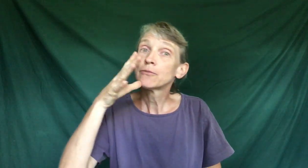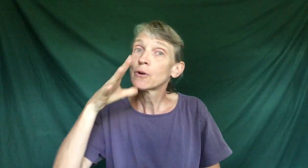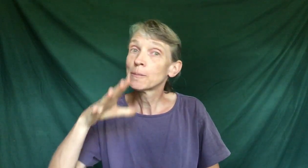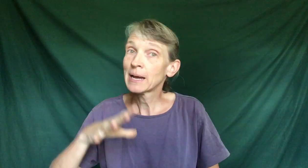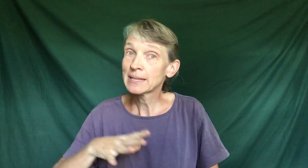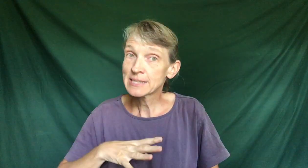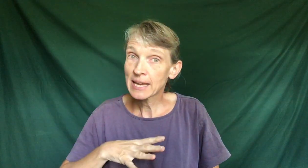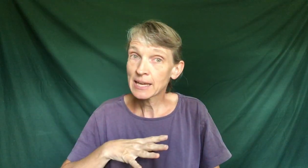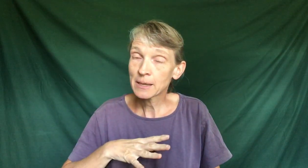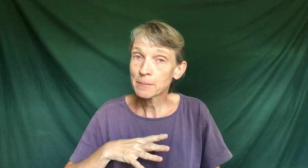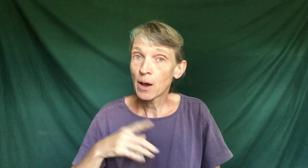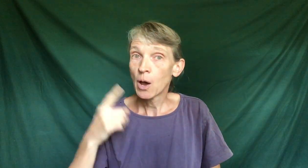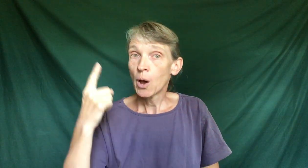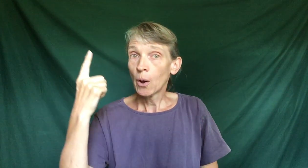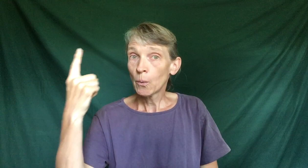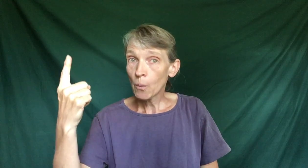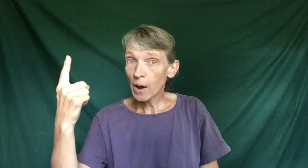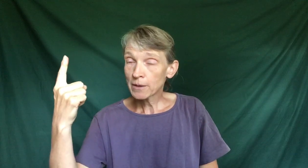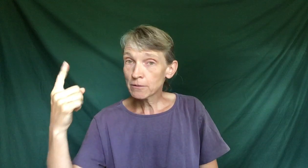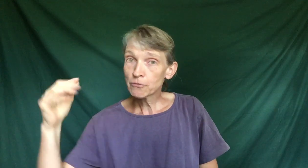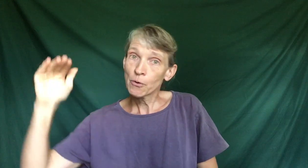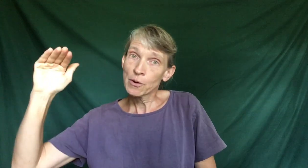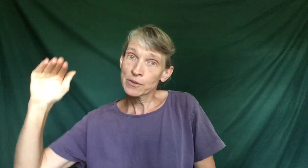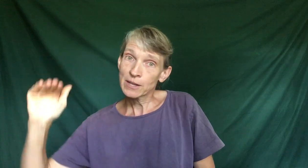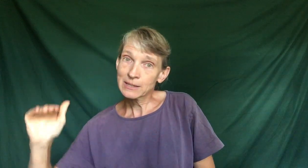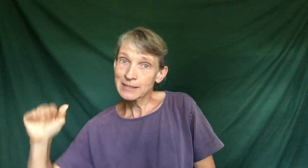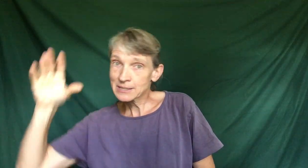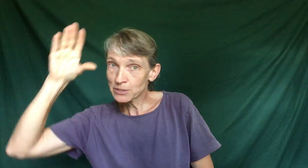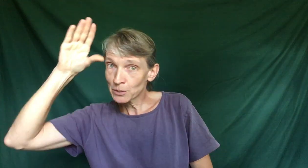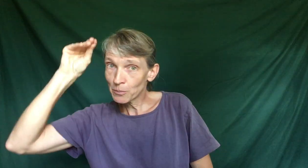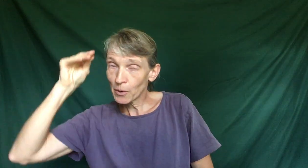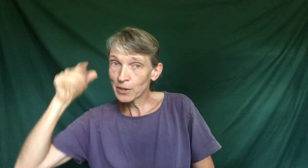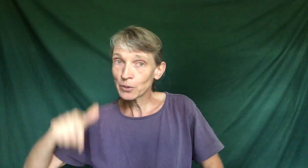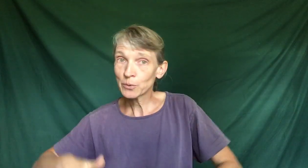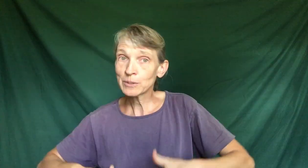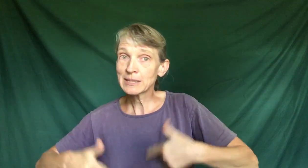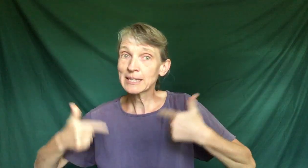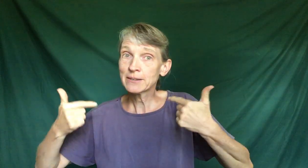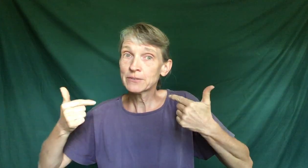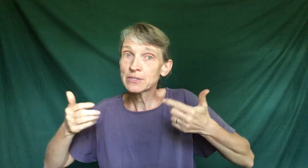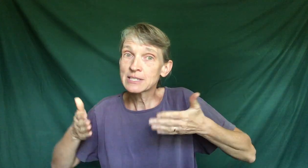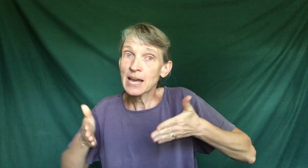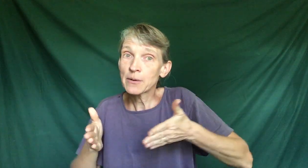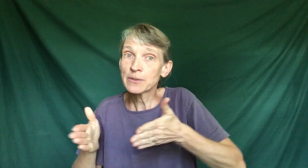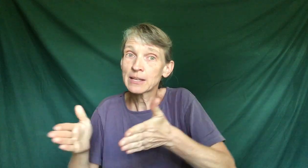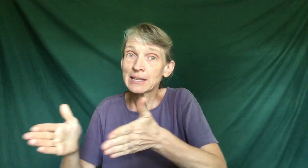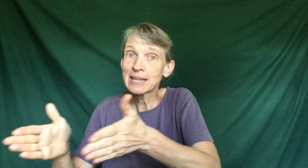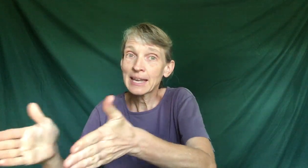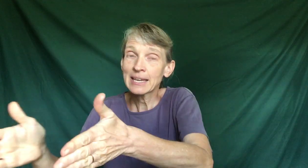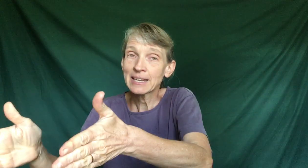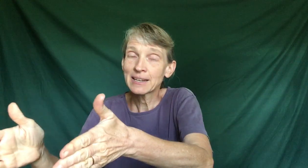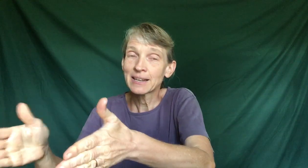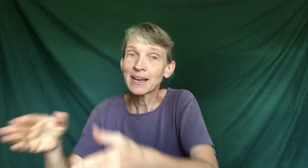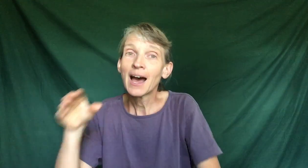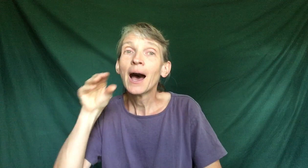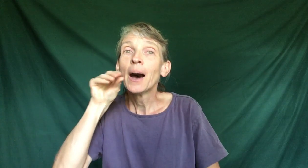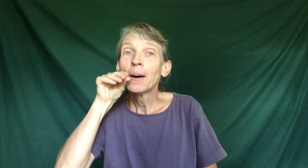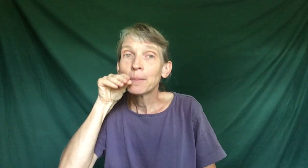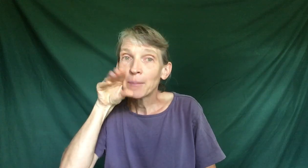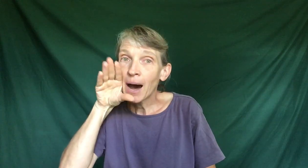for my dame, 1 for the little boy who lives down the lane.